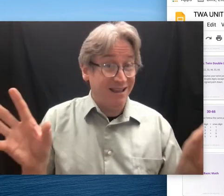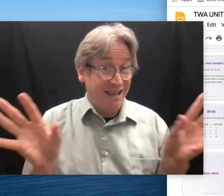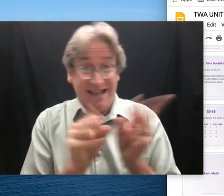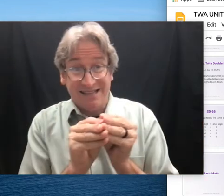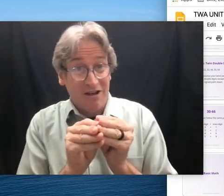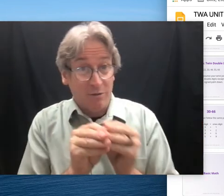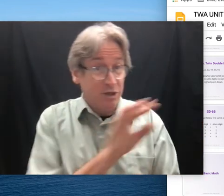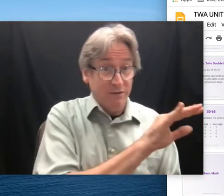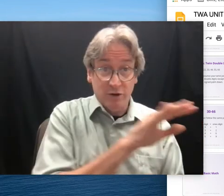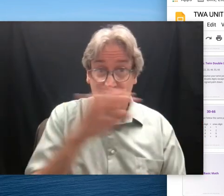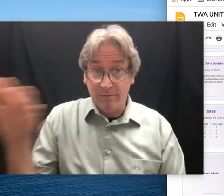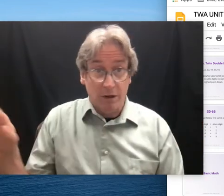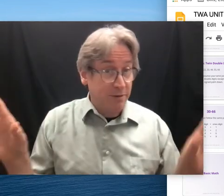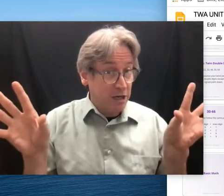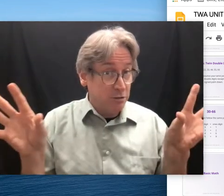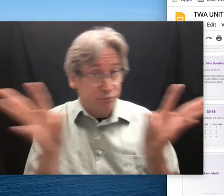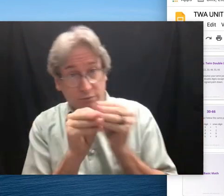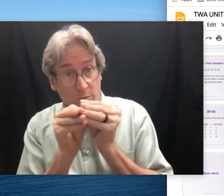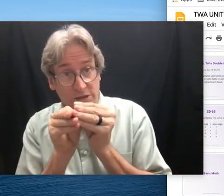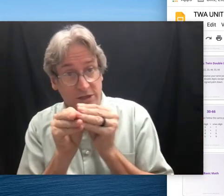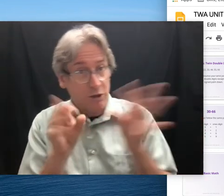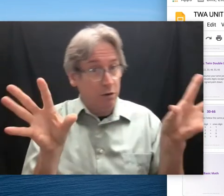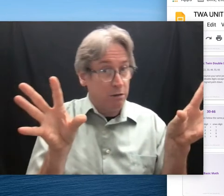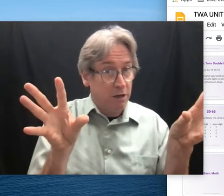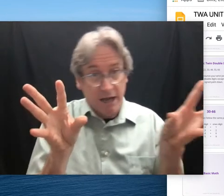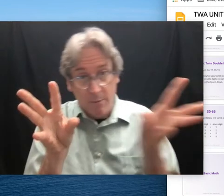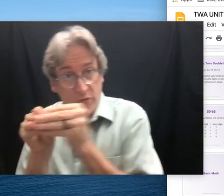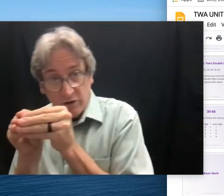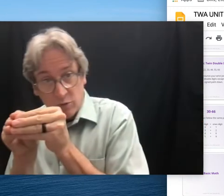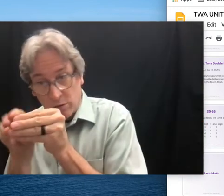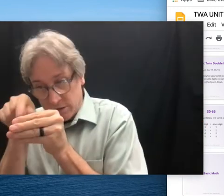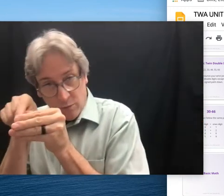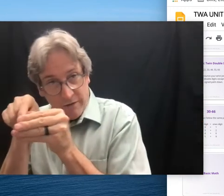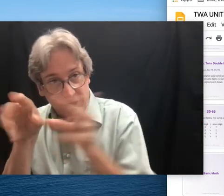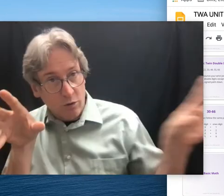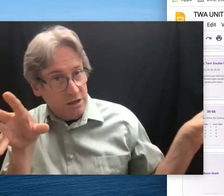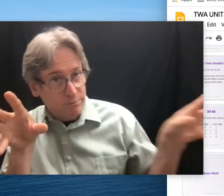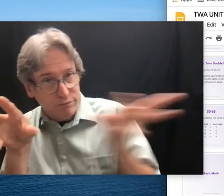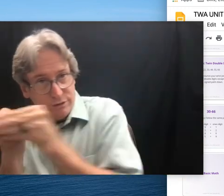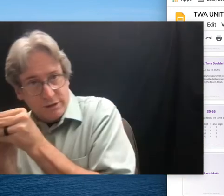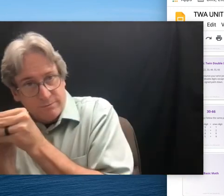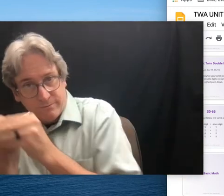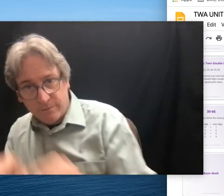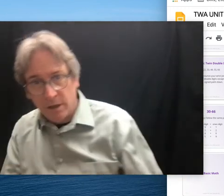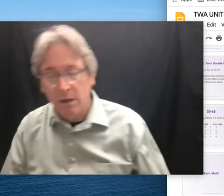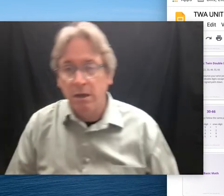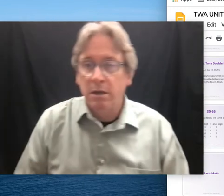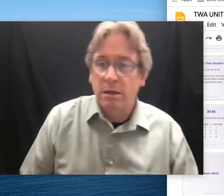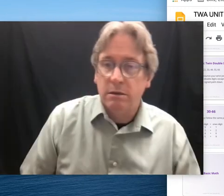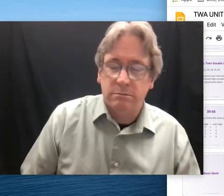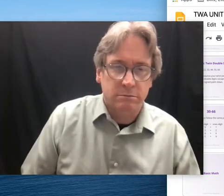And like that's another one too. If you're doing multiplication, what's the total? I come over towards where the total is. I'm